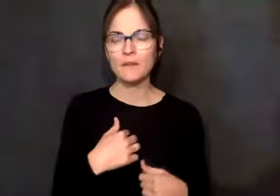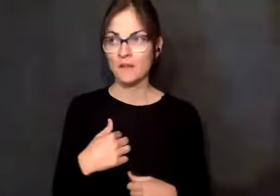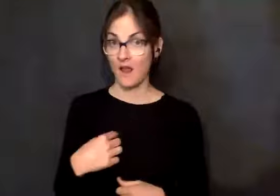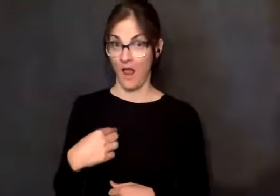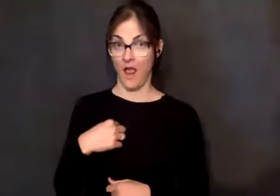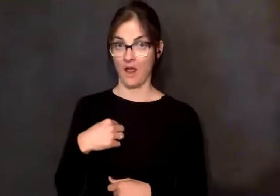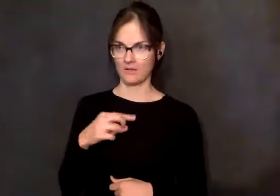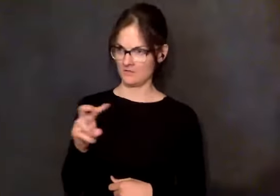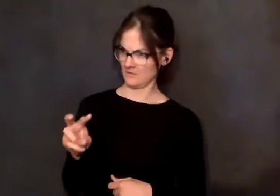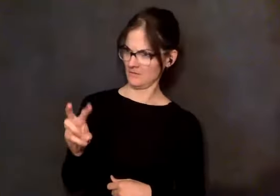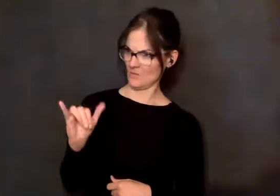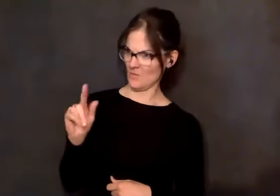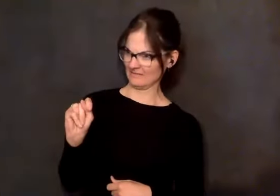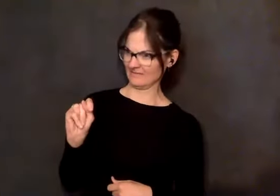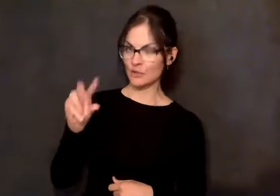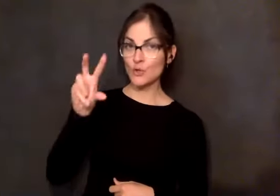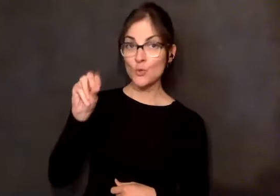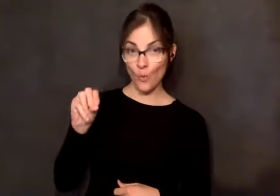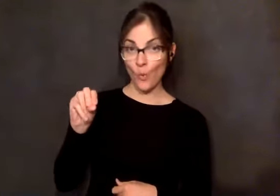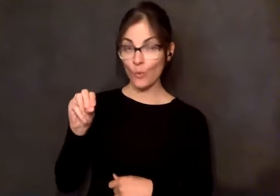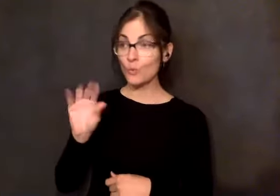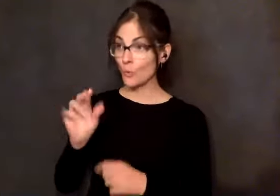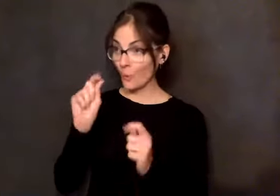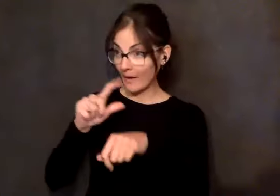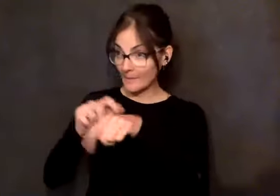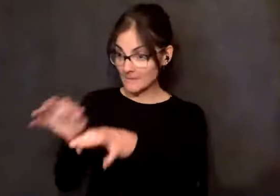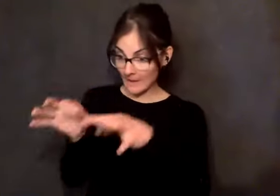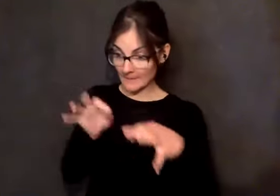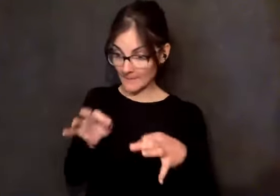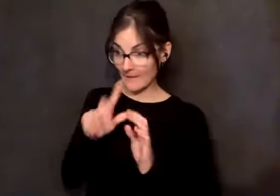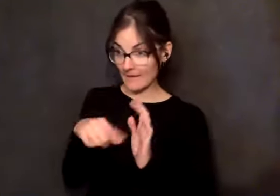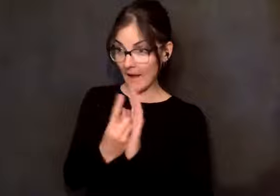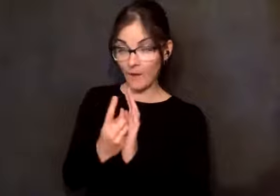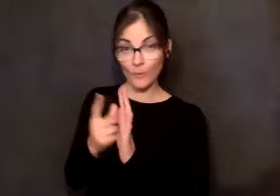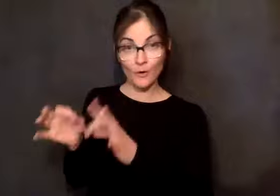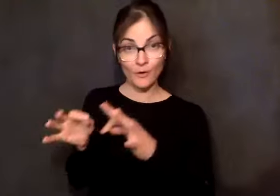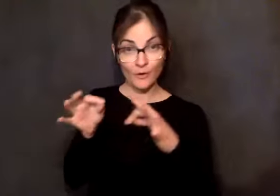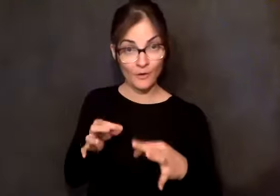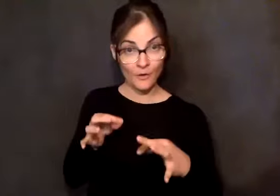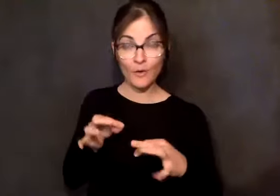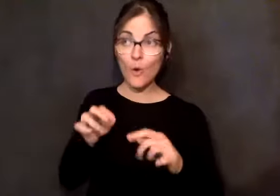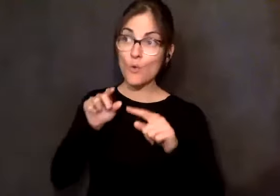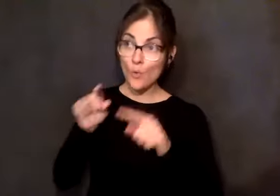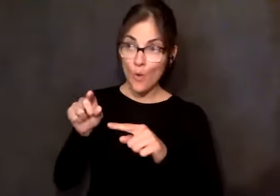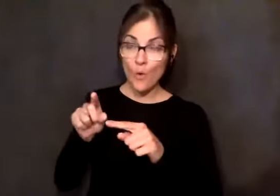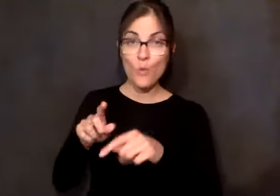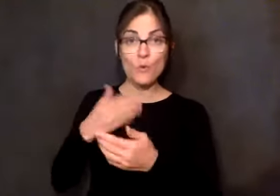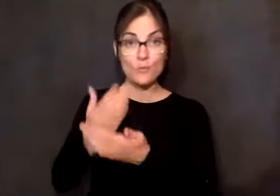and you're going to do all this stuff an hour earlier, and you're going to get to work on time. I don't want to ever hear about you being late for work again.